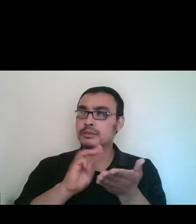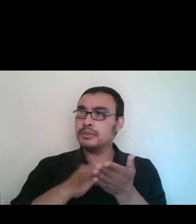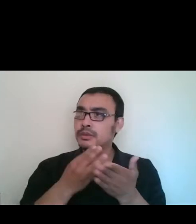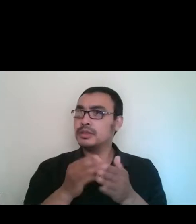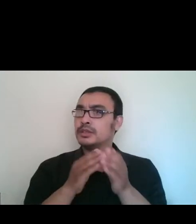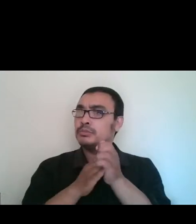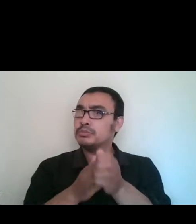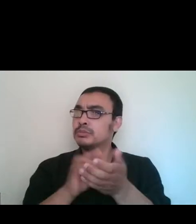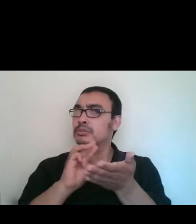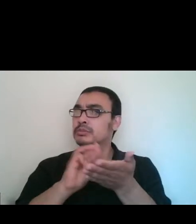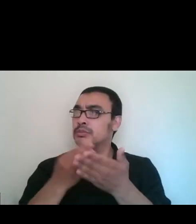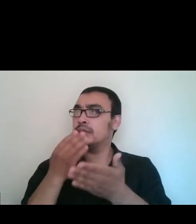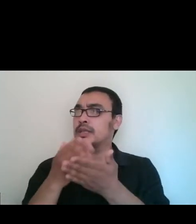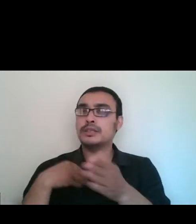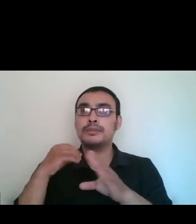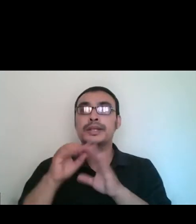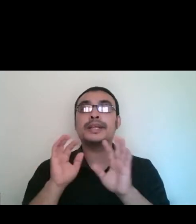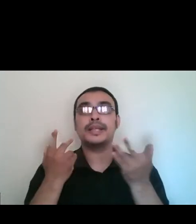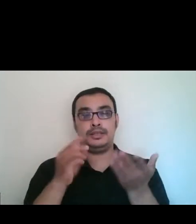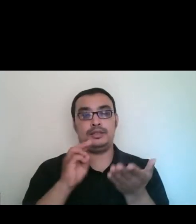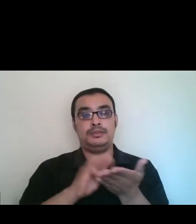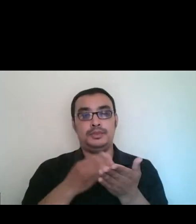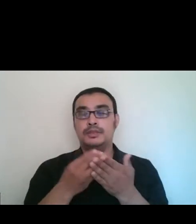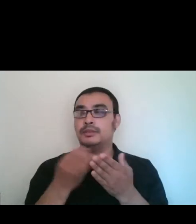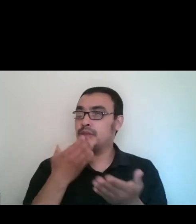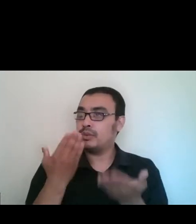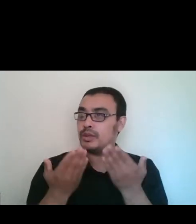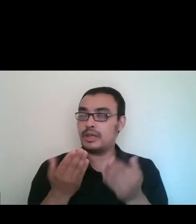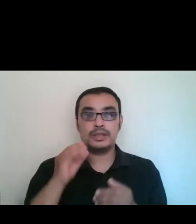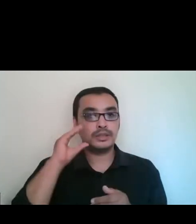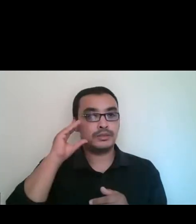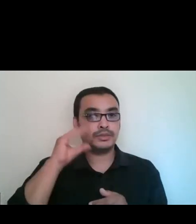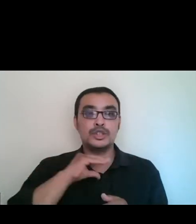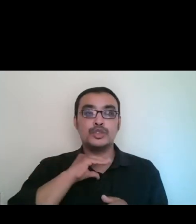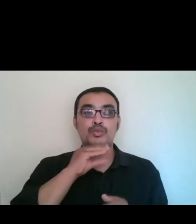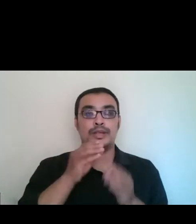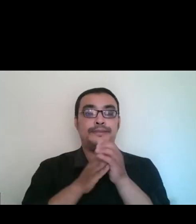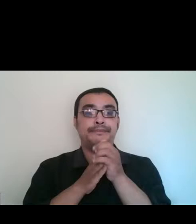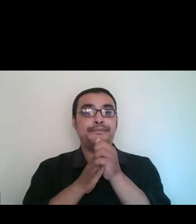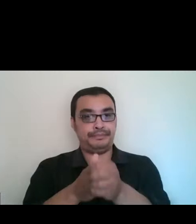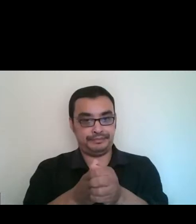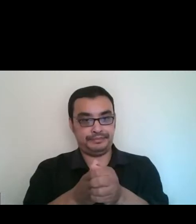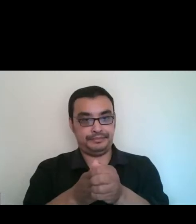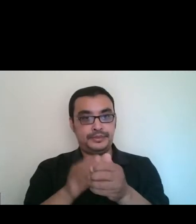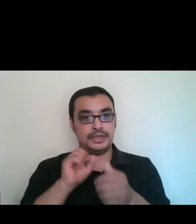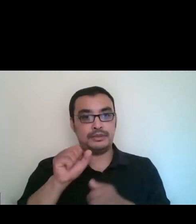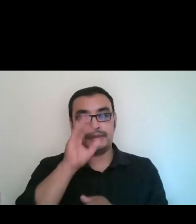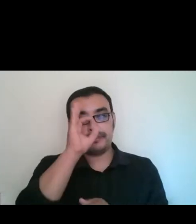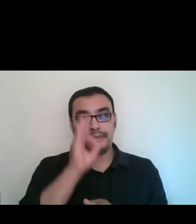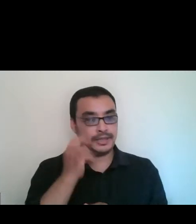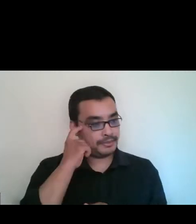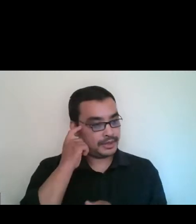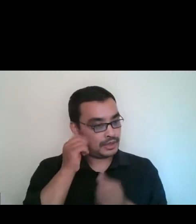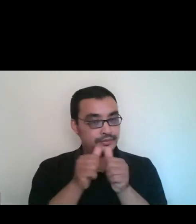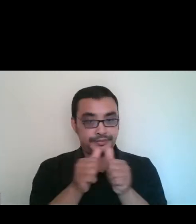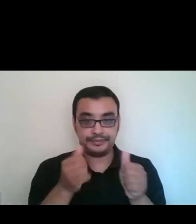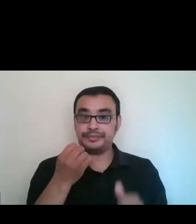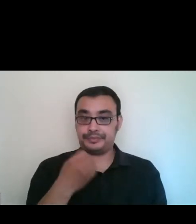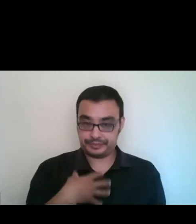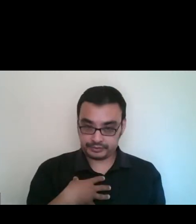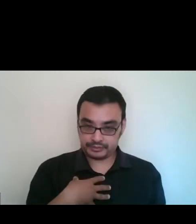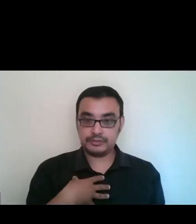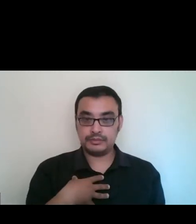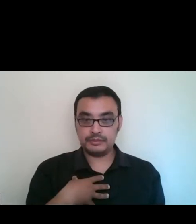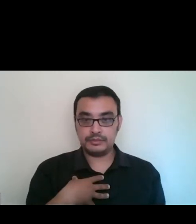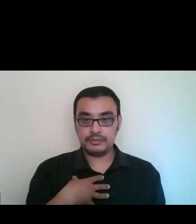point of view, from the point of view of young leaders in your specific context and area of